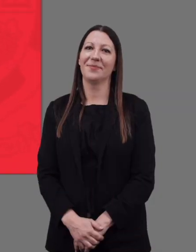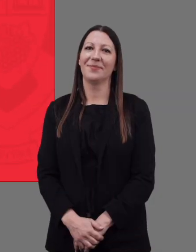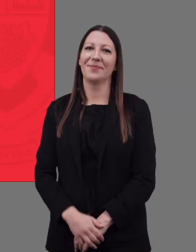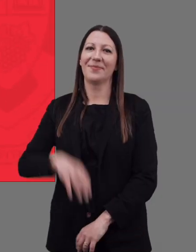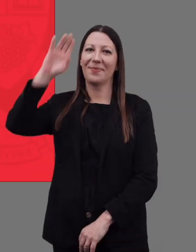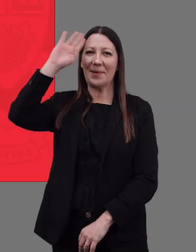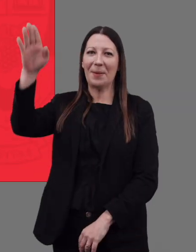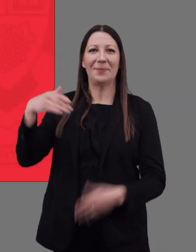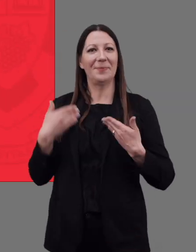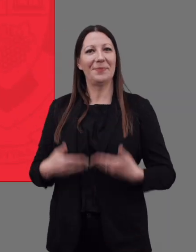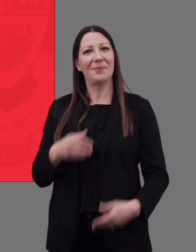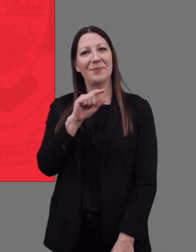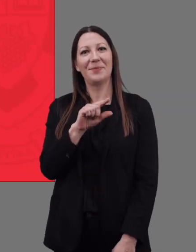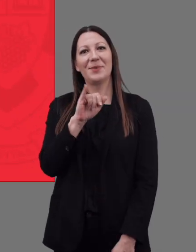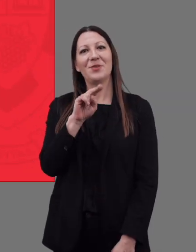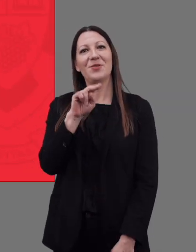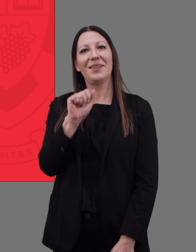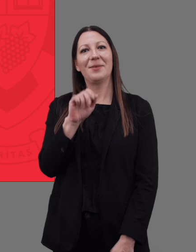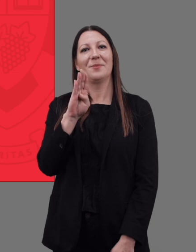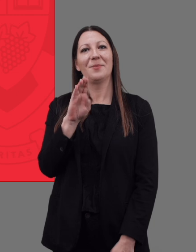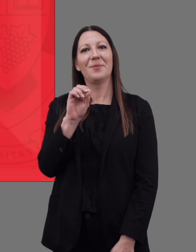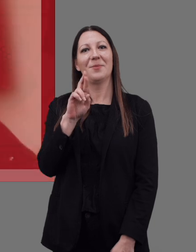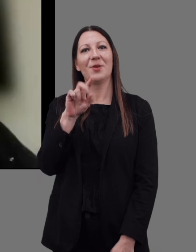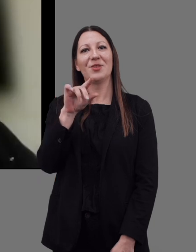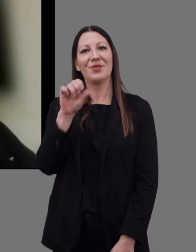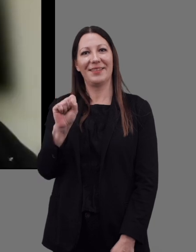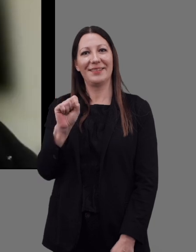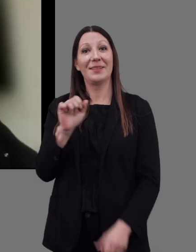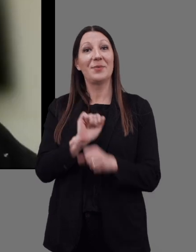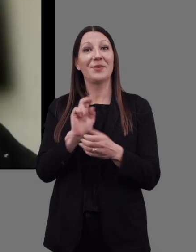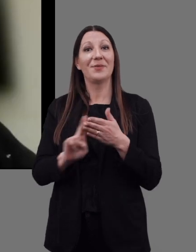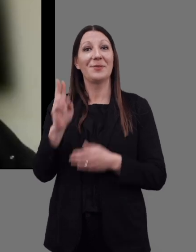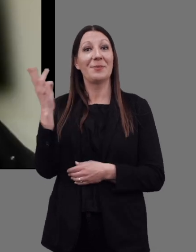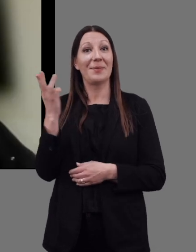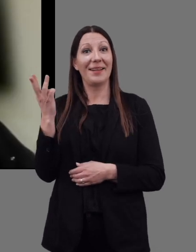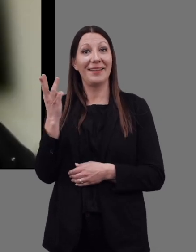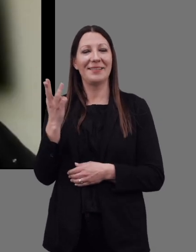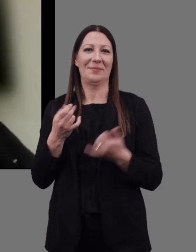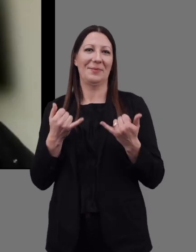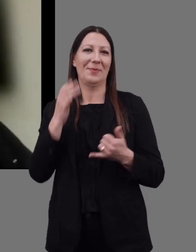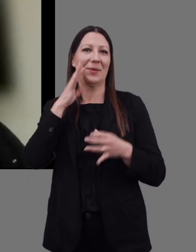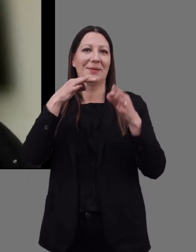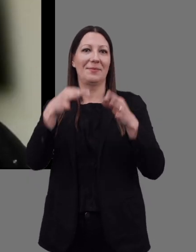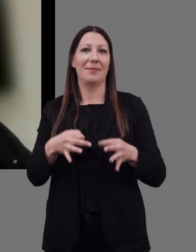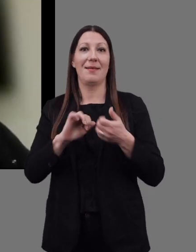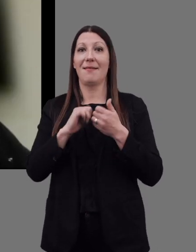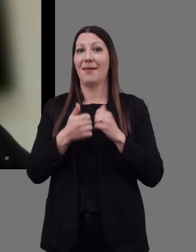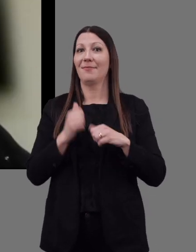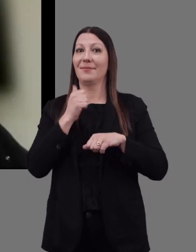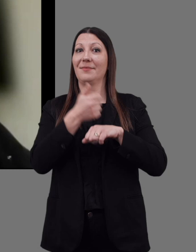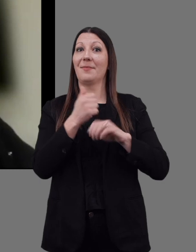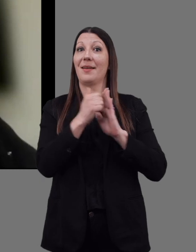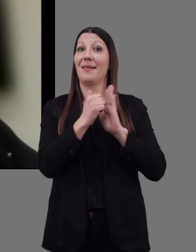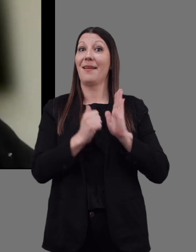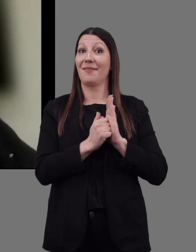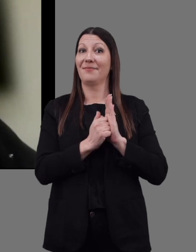Hi, my name is Gina Borges, and I'm with the University of Winnipeg, here to show you how to create an account and submit an online